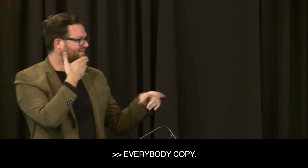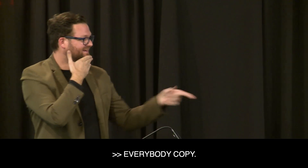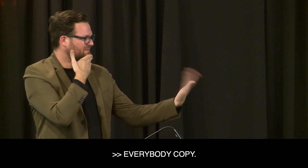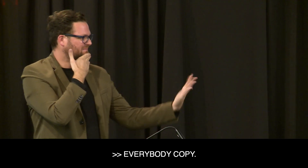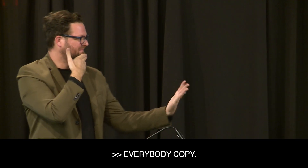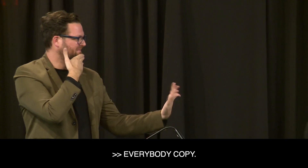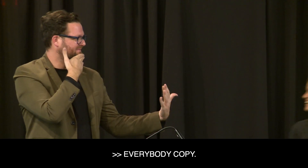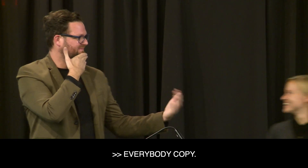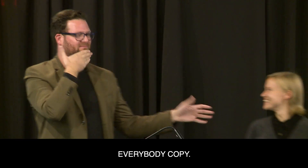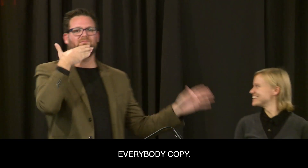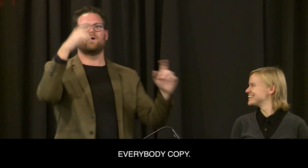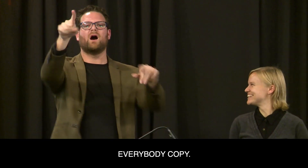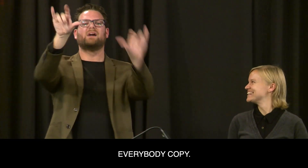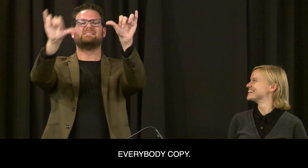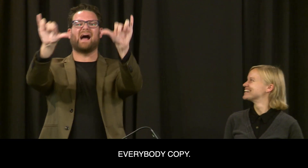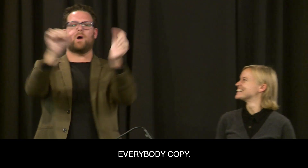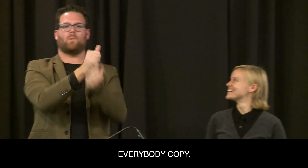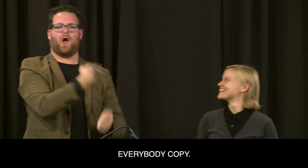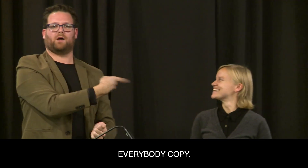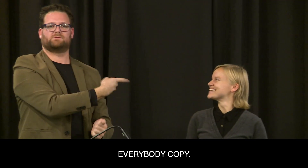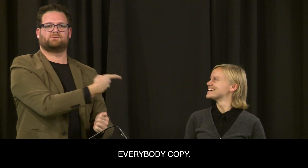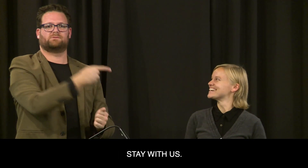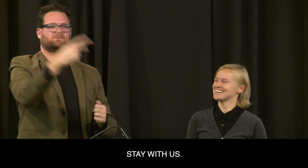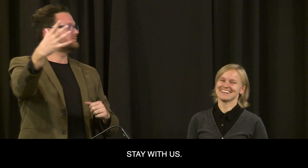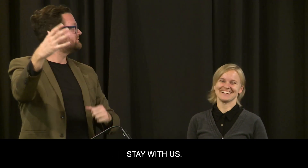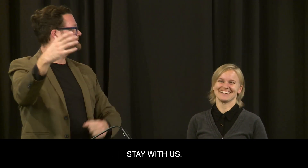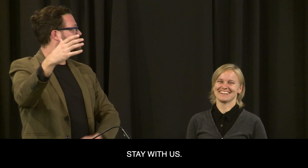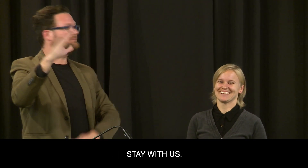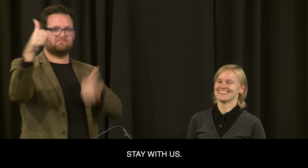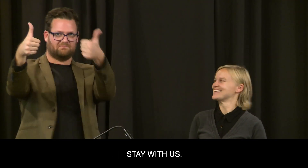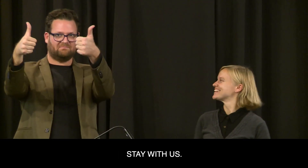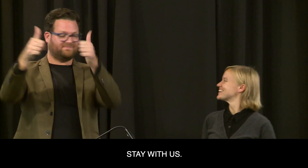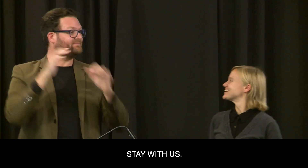Everybody copy. Everybody copy. Oh, stay with us. Stay with us, cameraman.